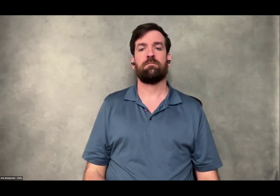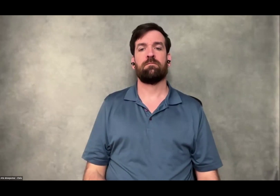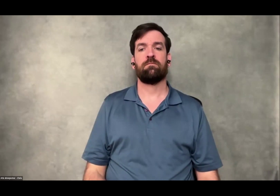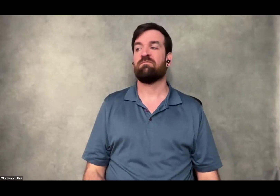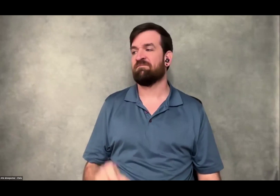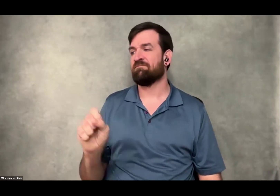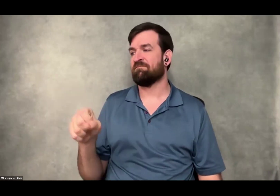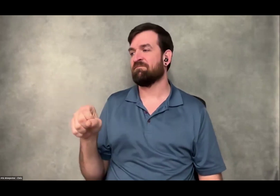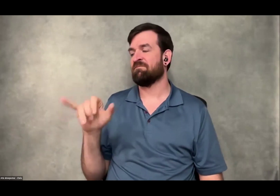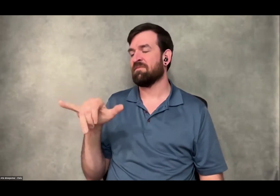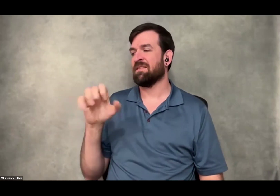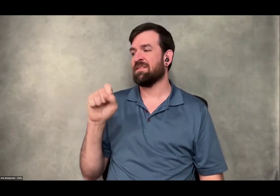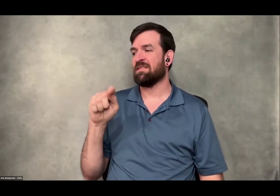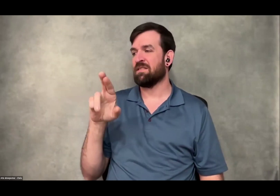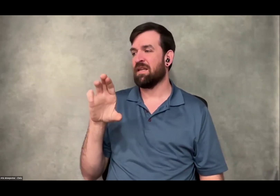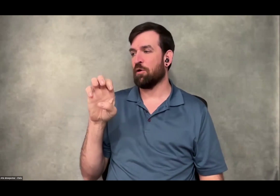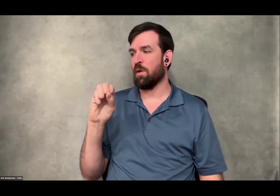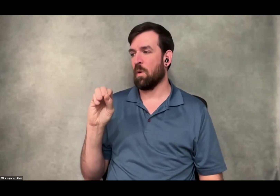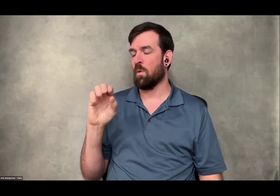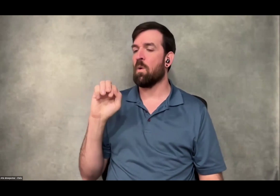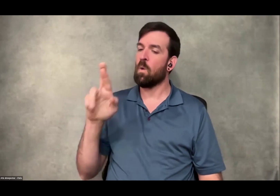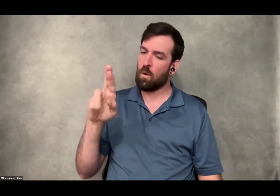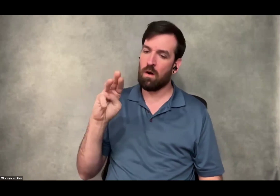Yeah, that's stereo or mono. Yeah.